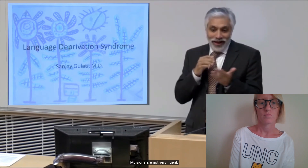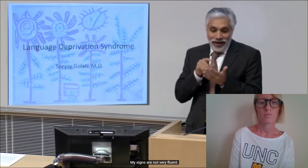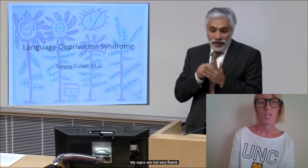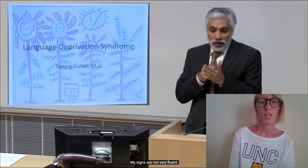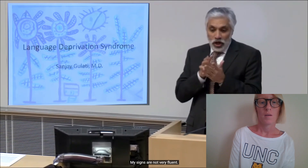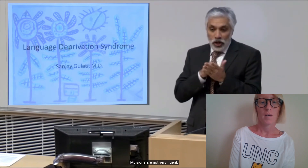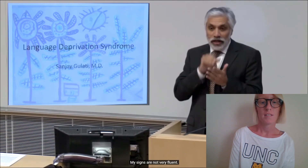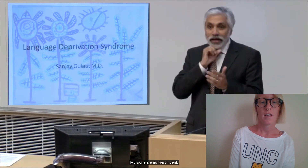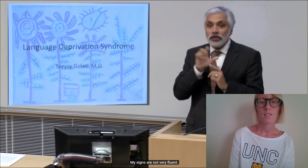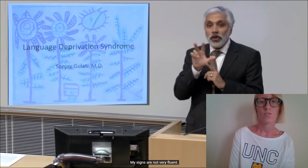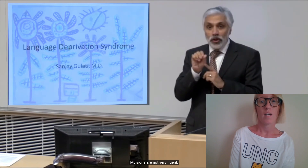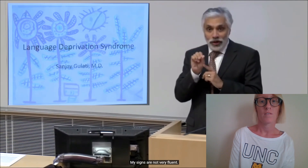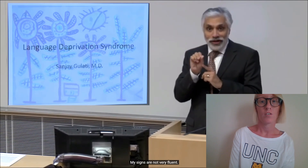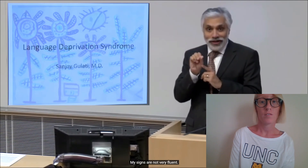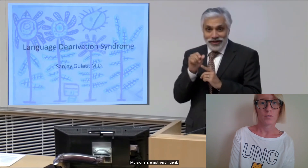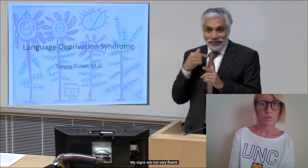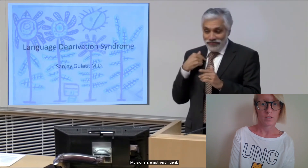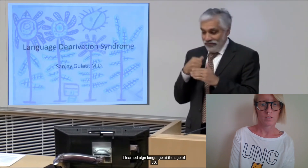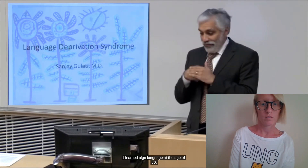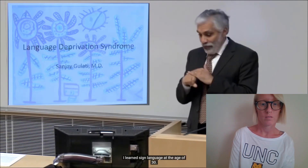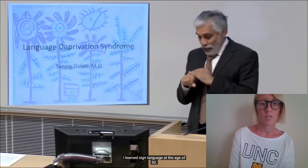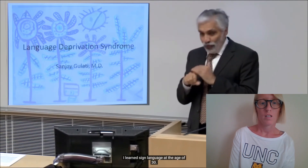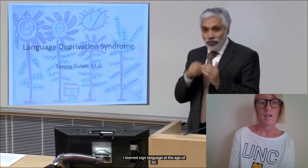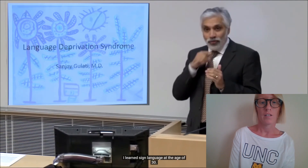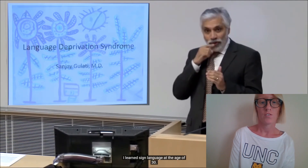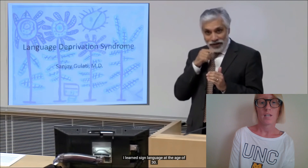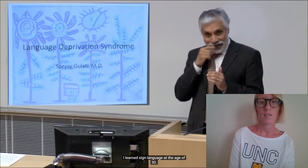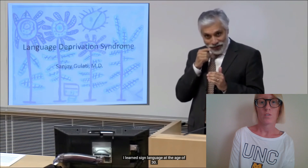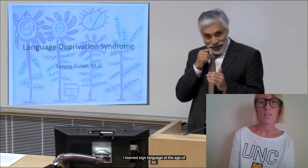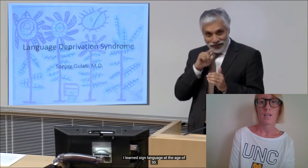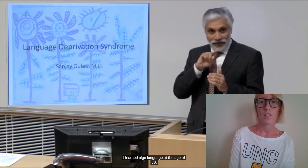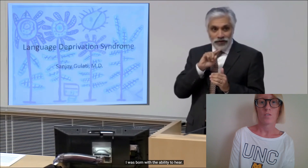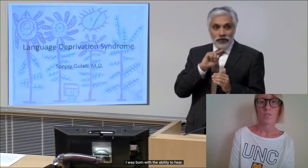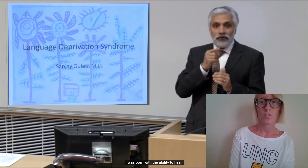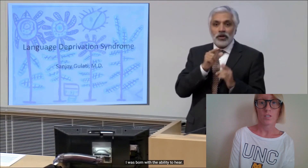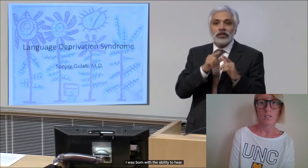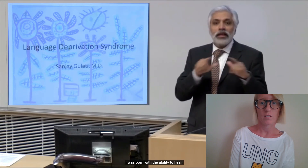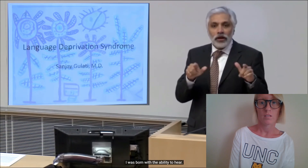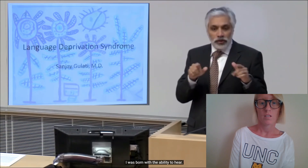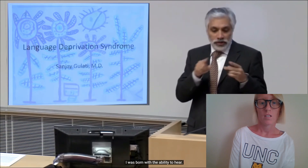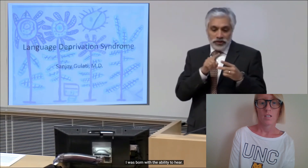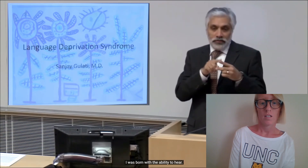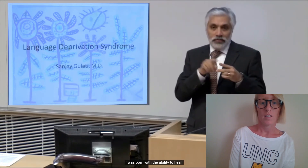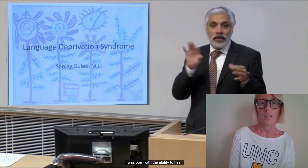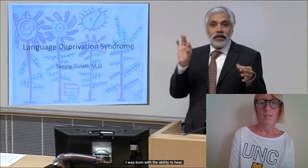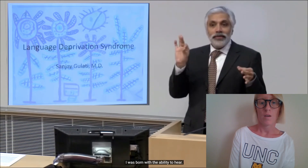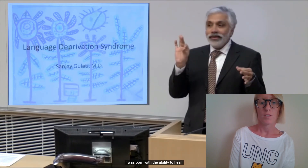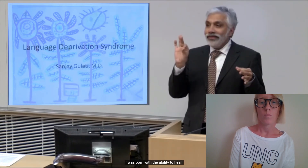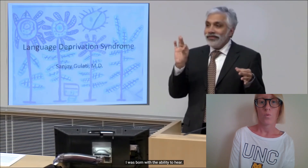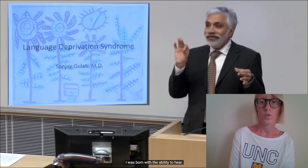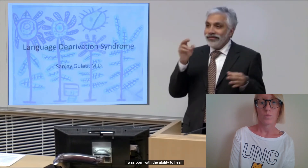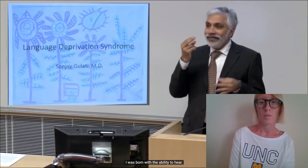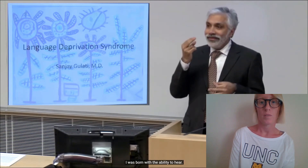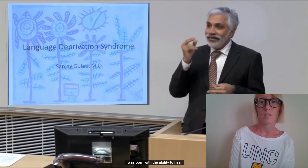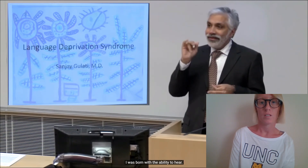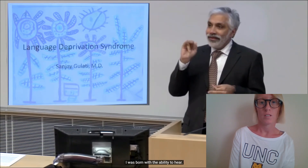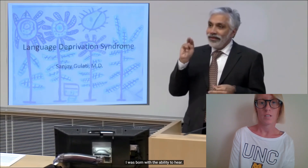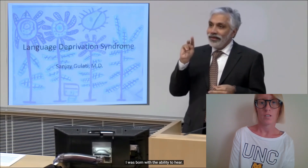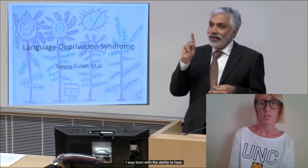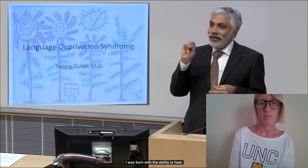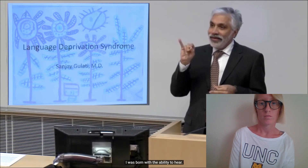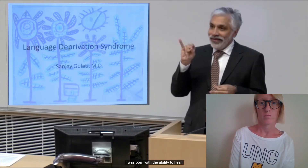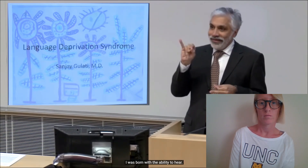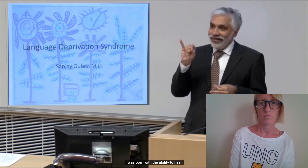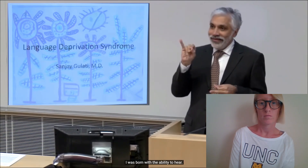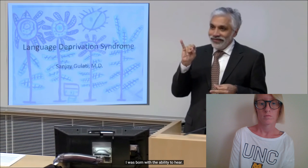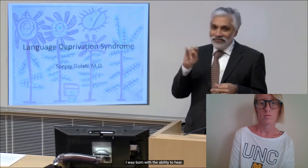My signs are not My very signs are fluent. not very fluent. I learned sign language I at the learned age sign of language 30. at the age of 30. I was born with the ability to And I hear. was born with the ability to